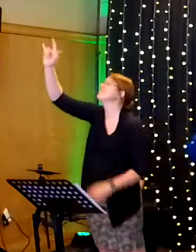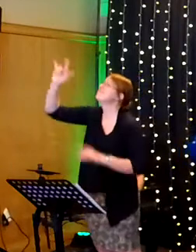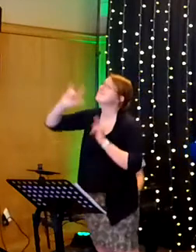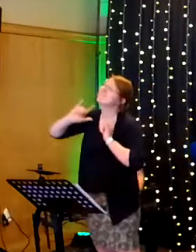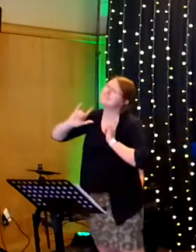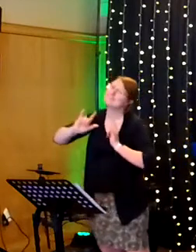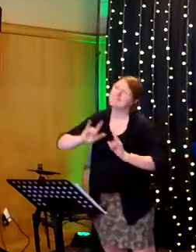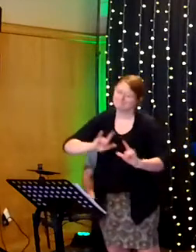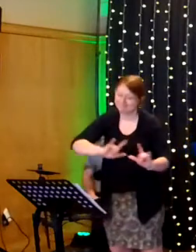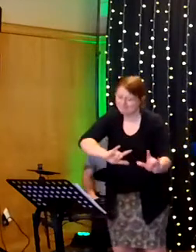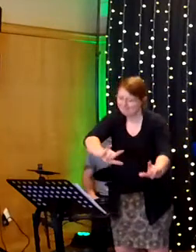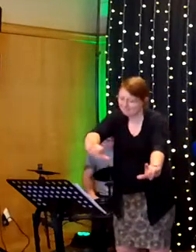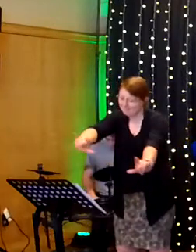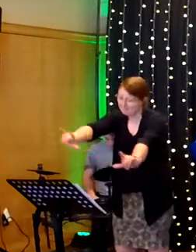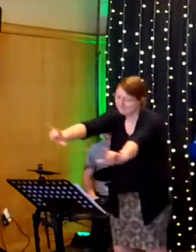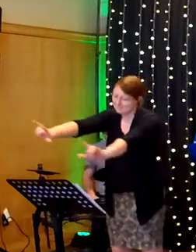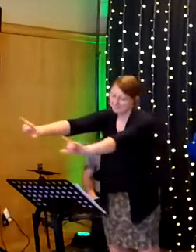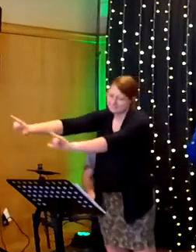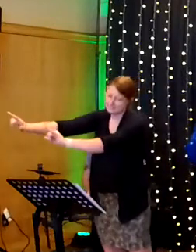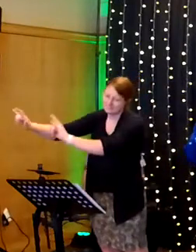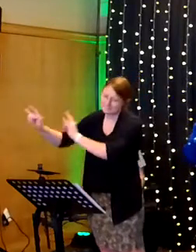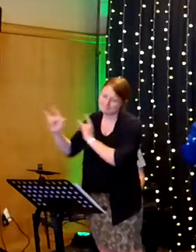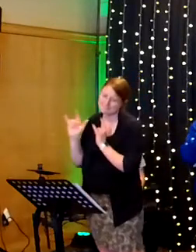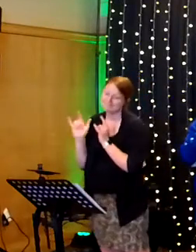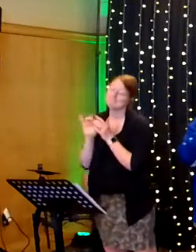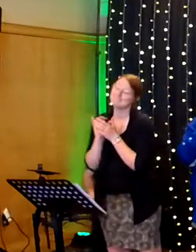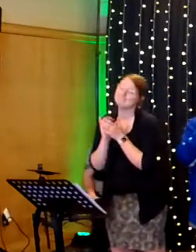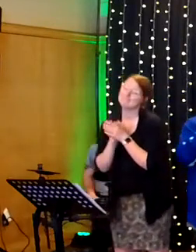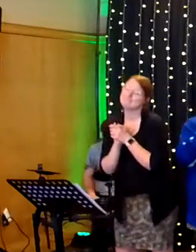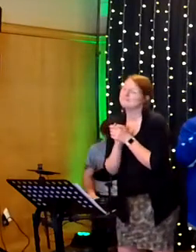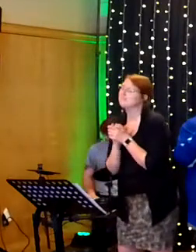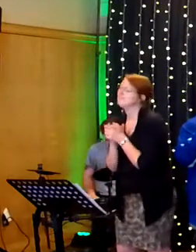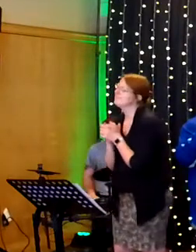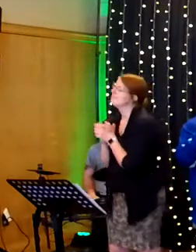Love has called my